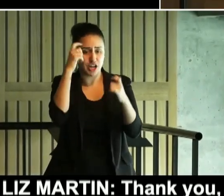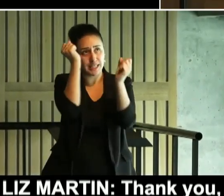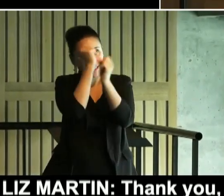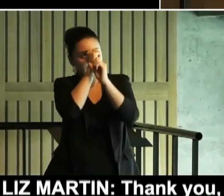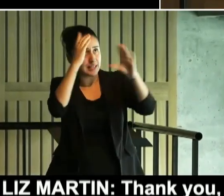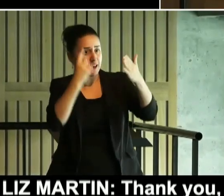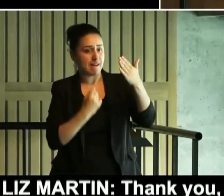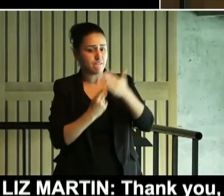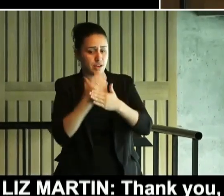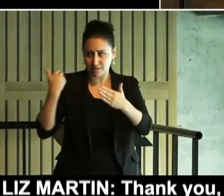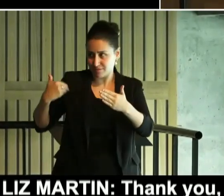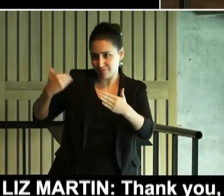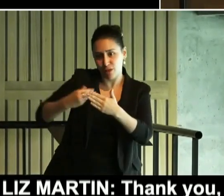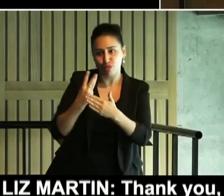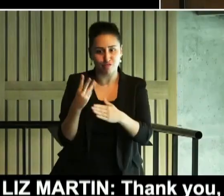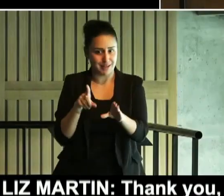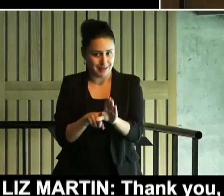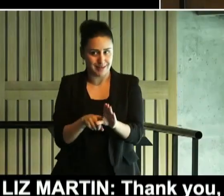3 years.